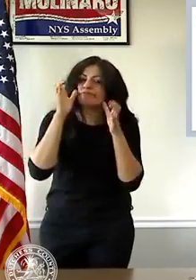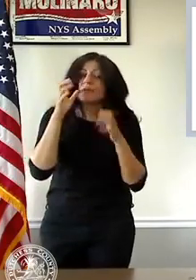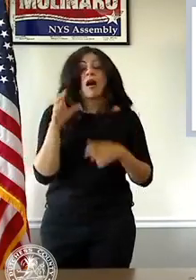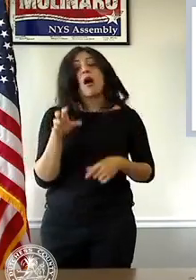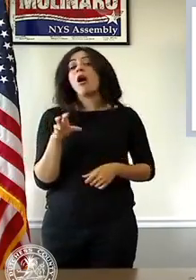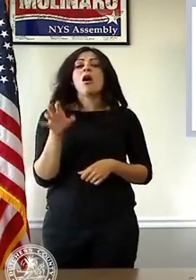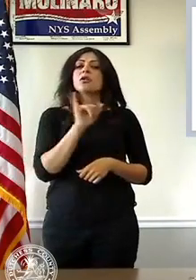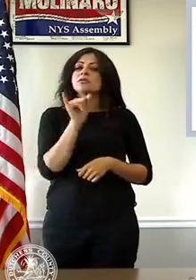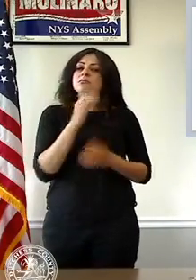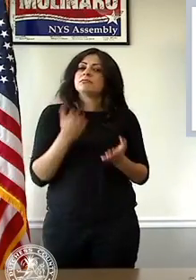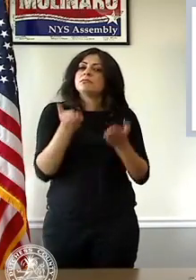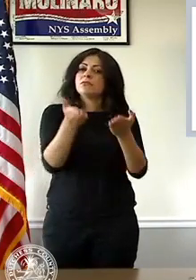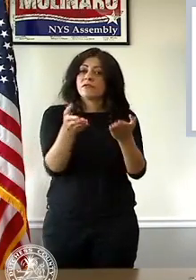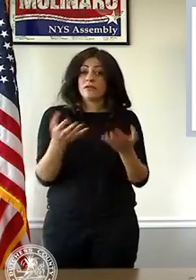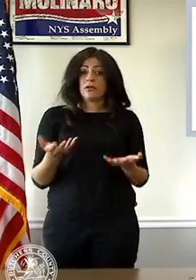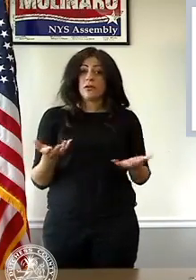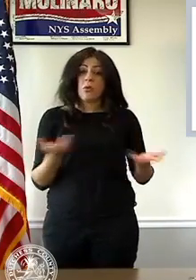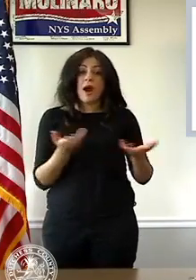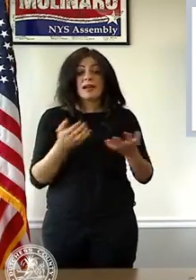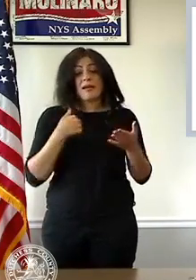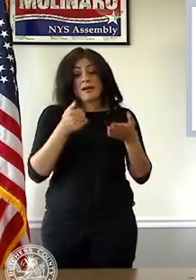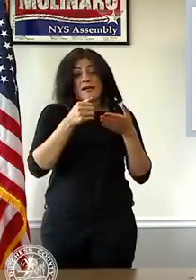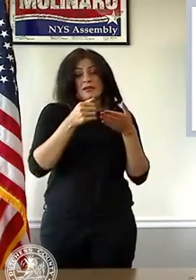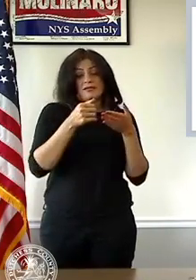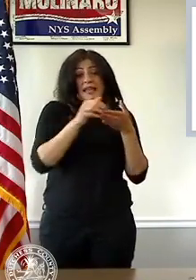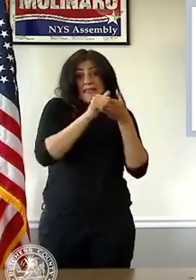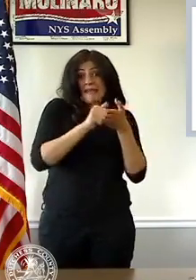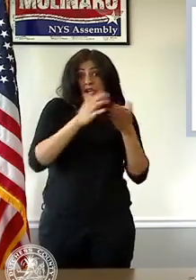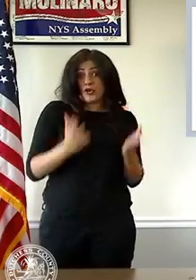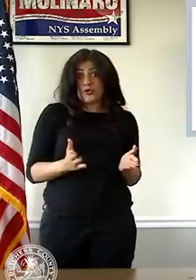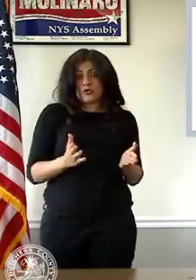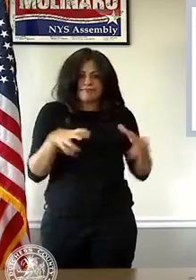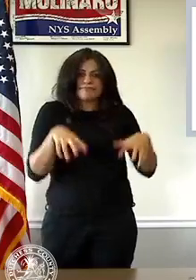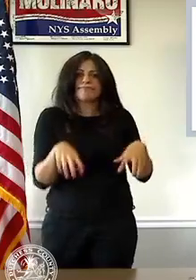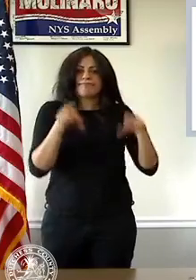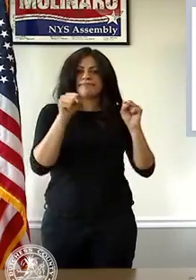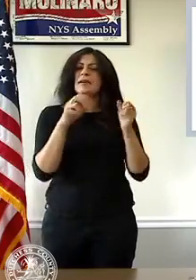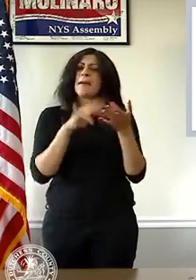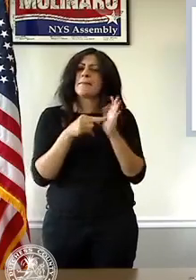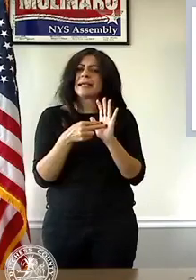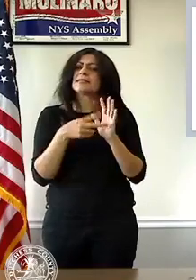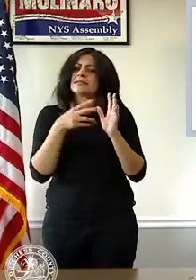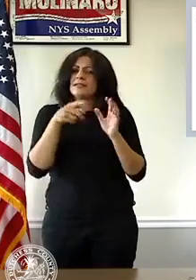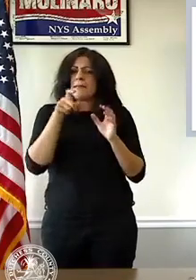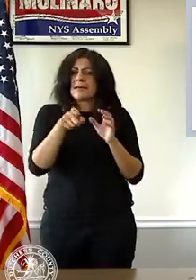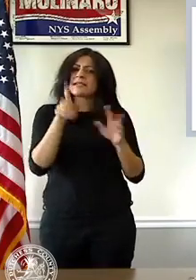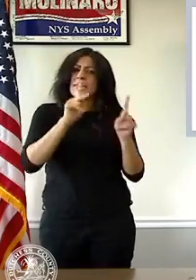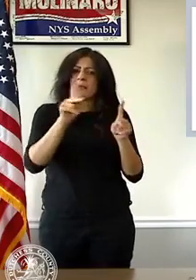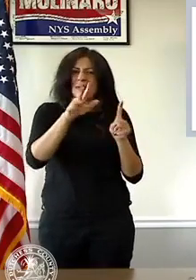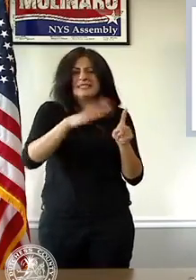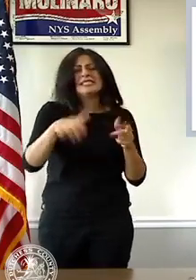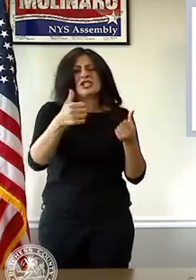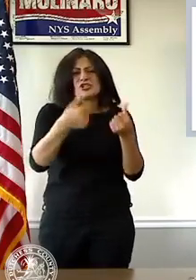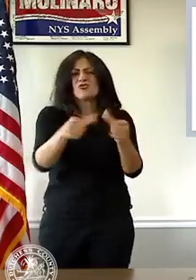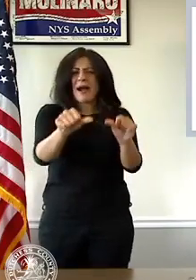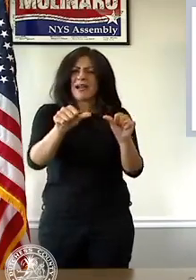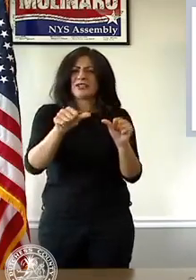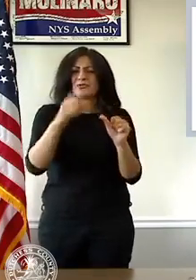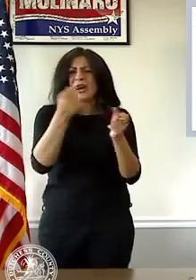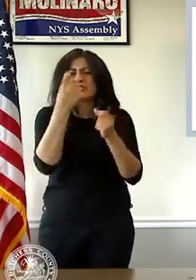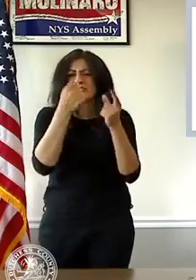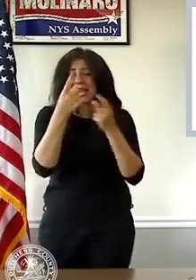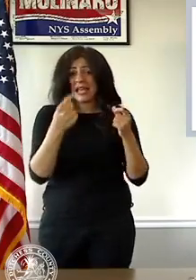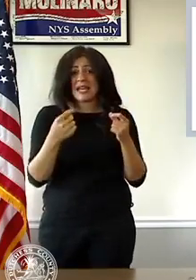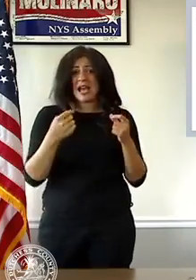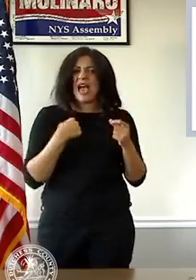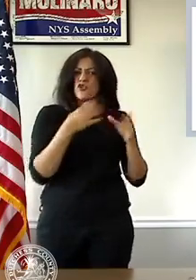offer to you that being a leader requires to try to get people to understand that this isn't a zero-sum game. This isn't us